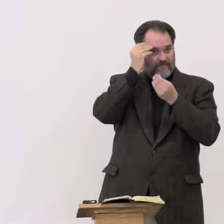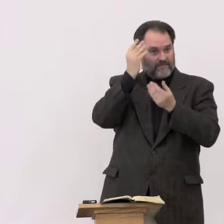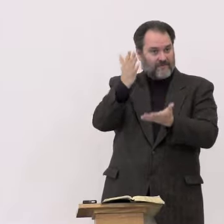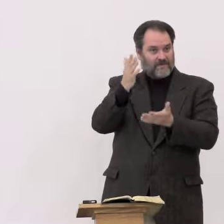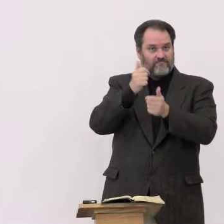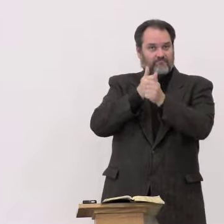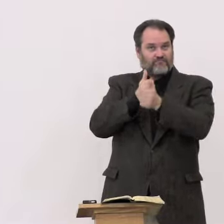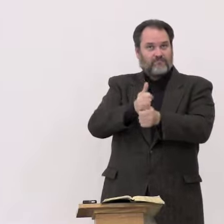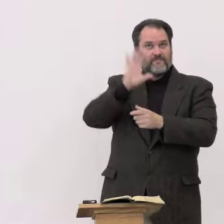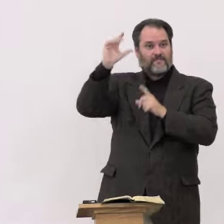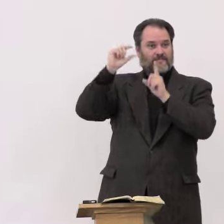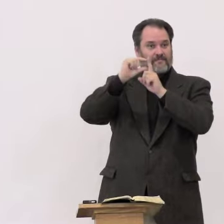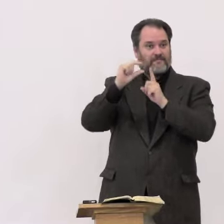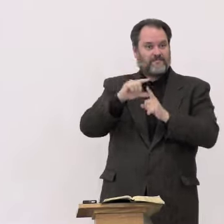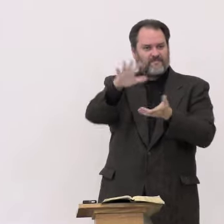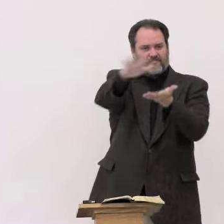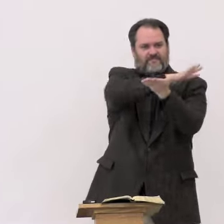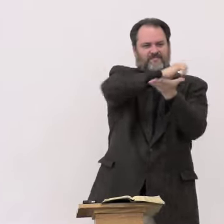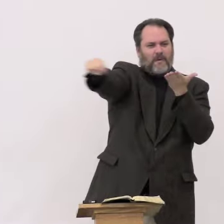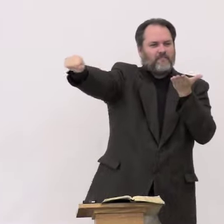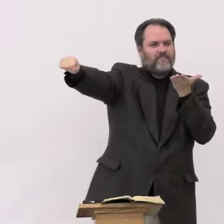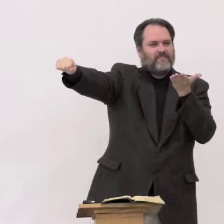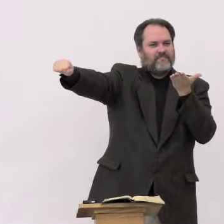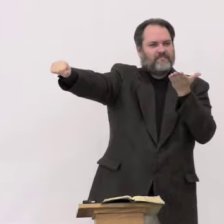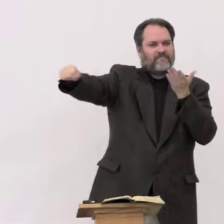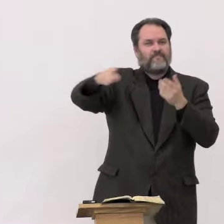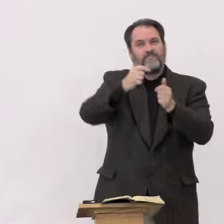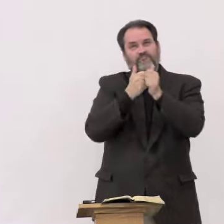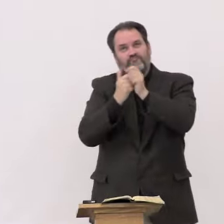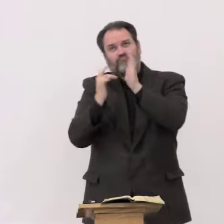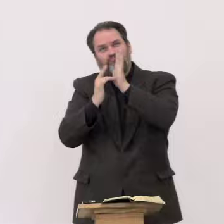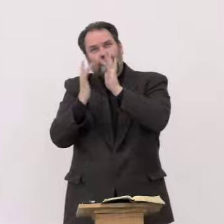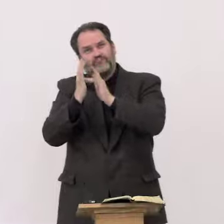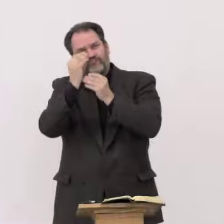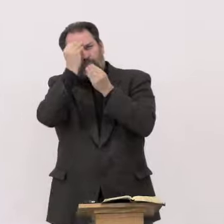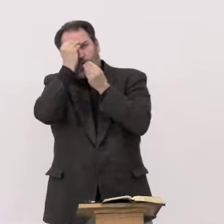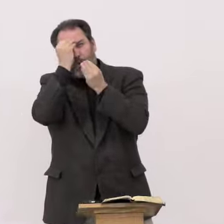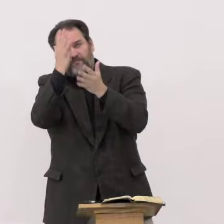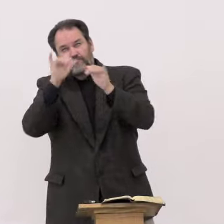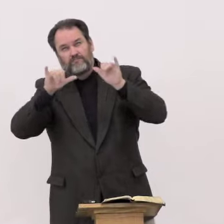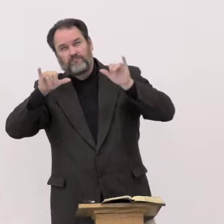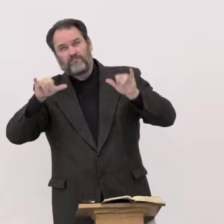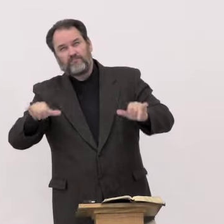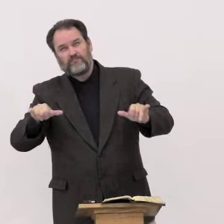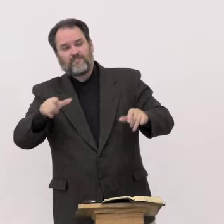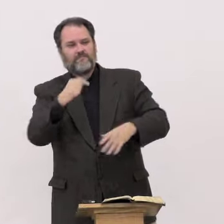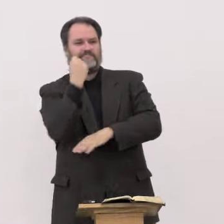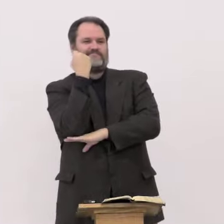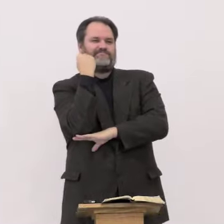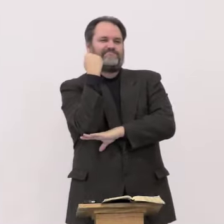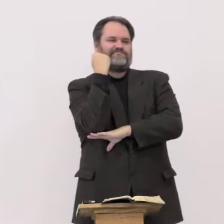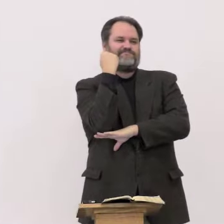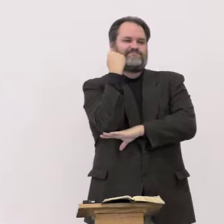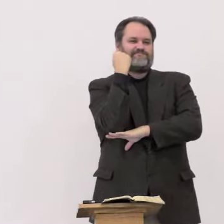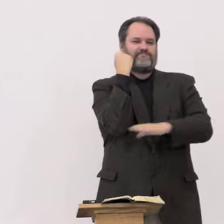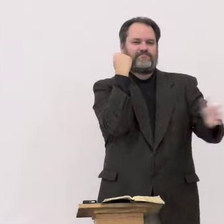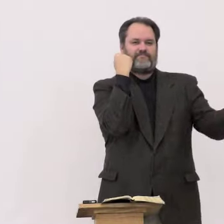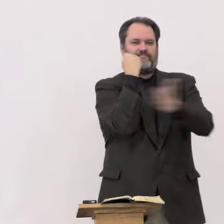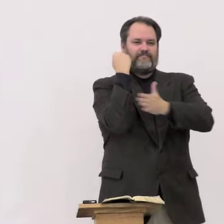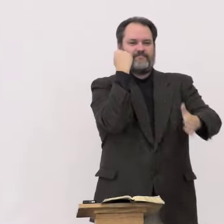not obey, if you do not follow up with the word, destroy your foundation, your house will just be destroyed.